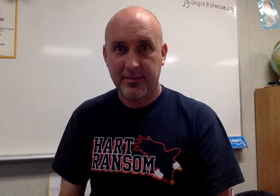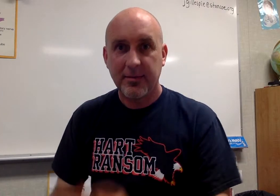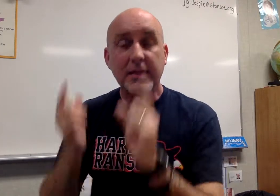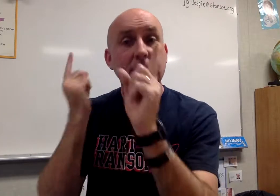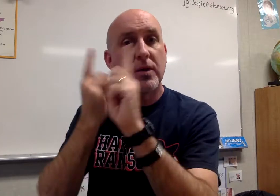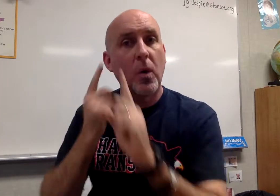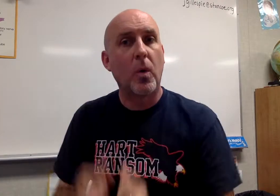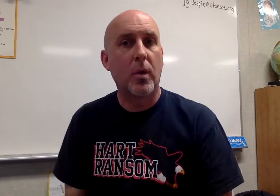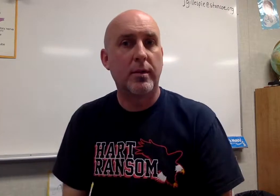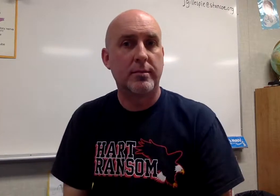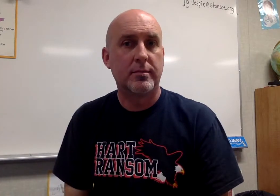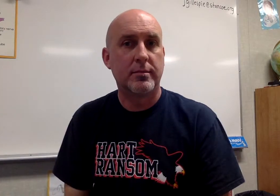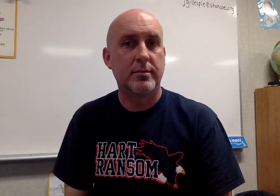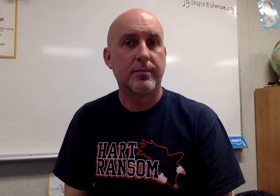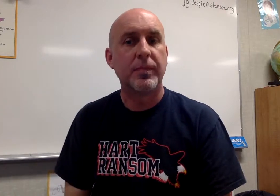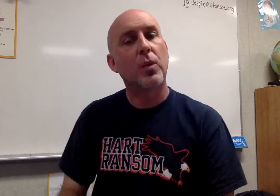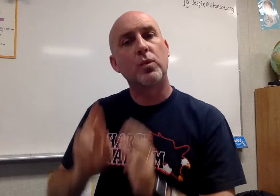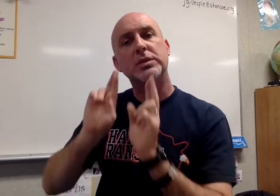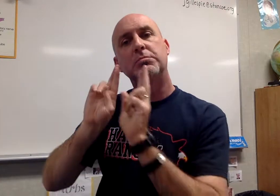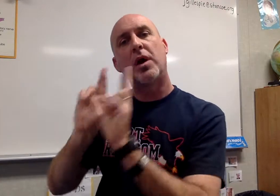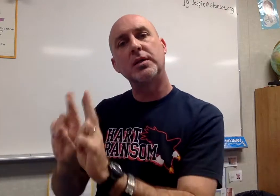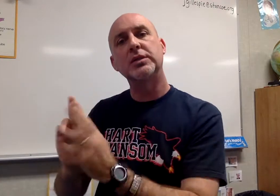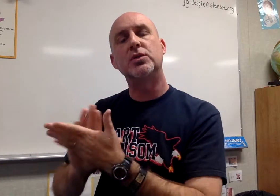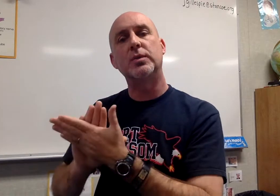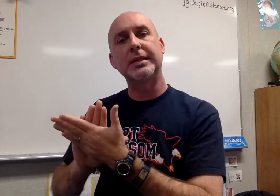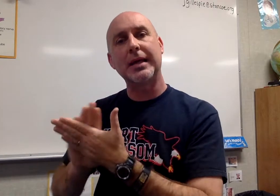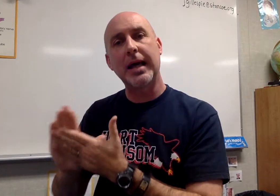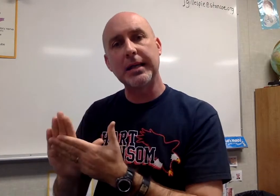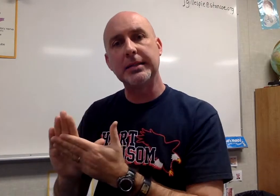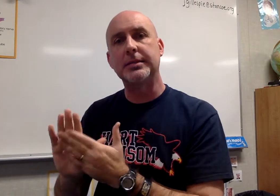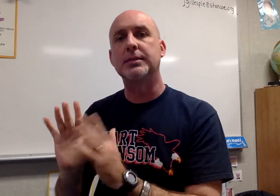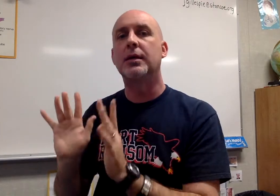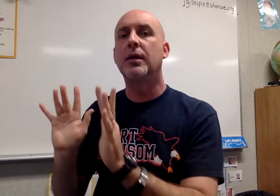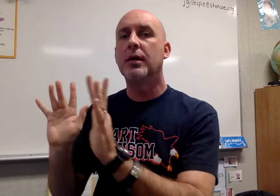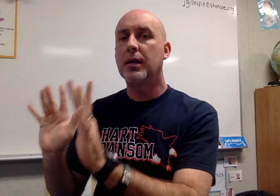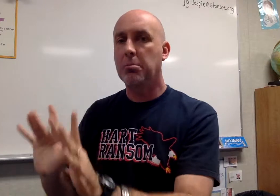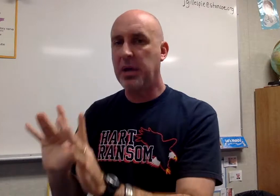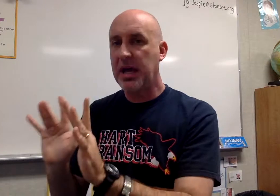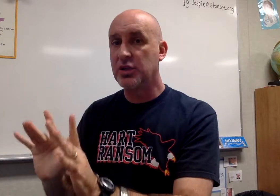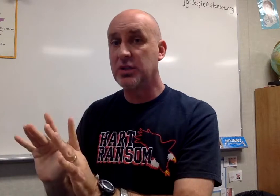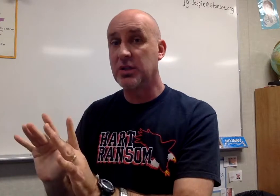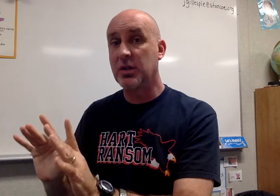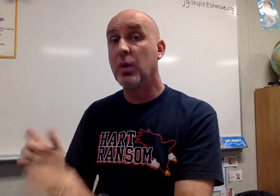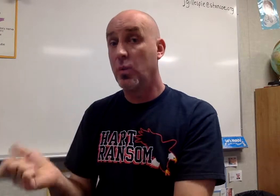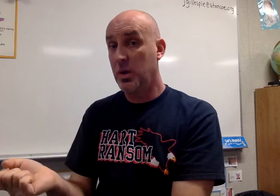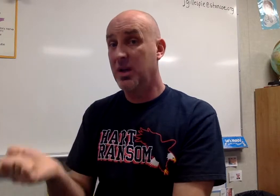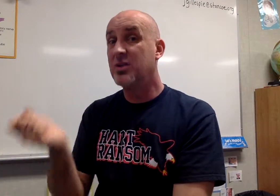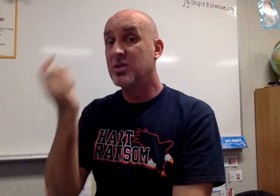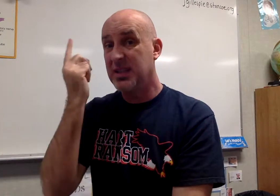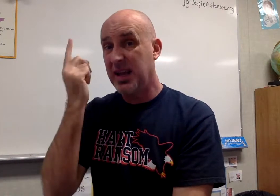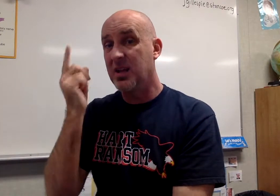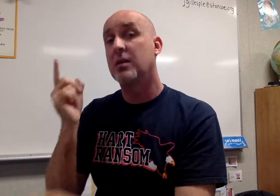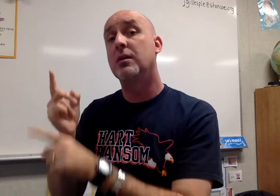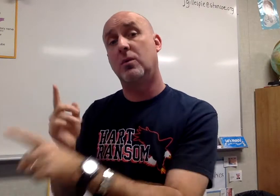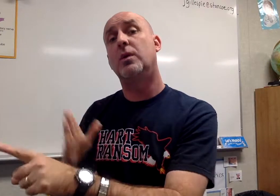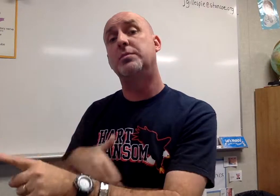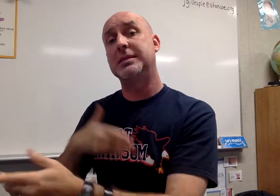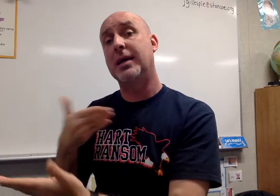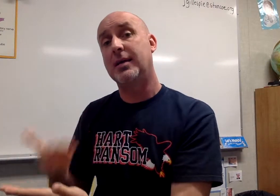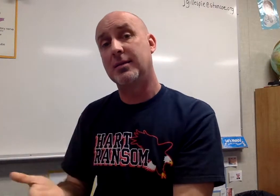That's the goal. Responding to it with kindness, compassion. We understand you're upset,